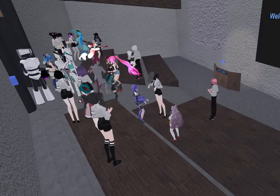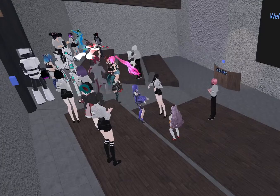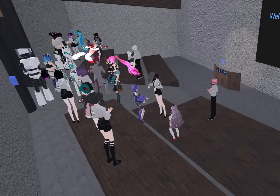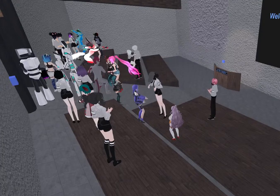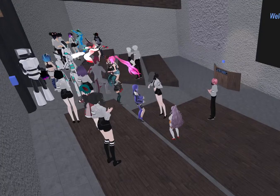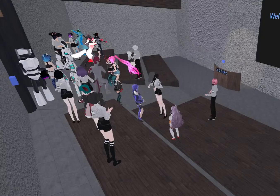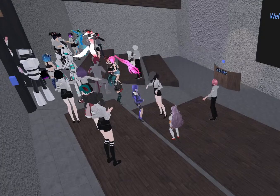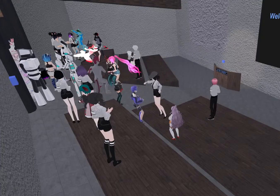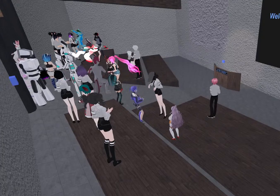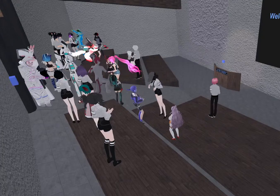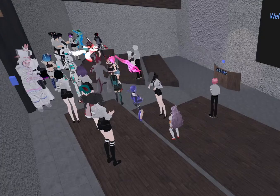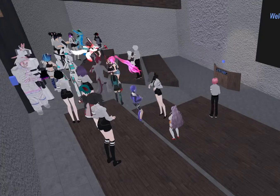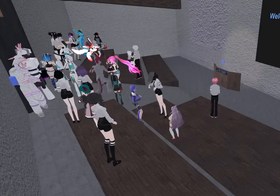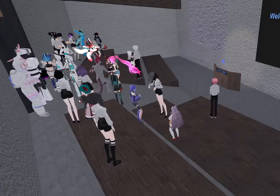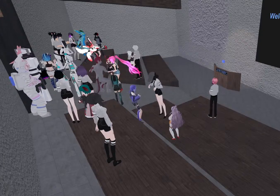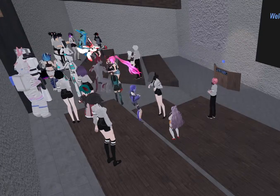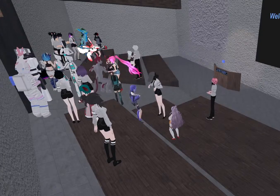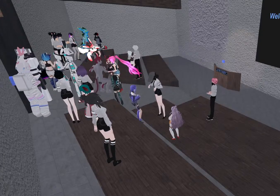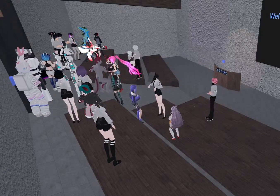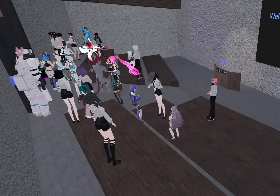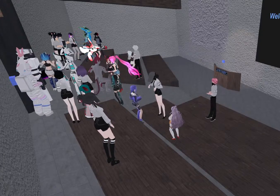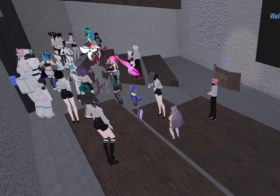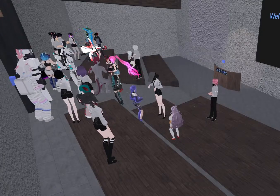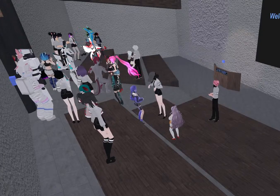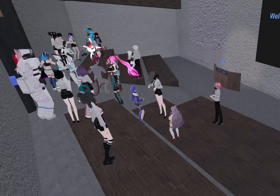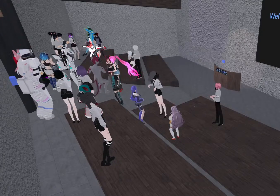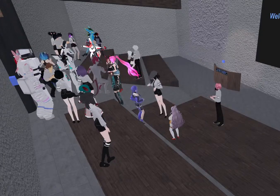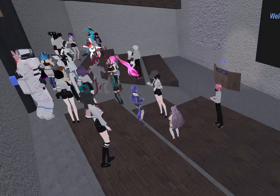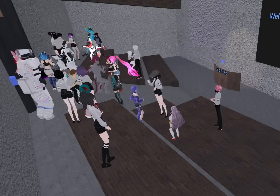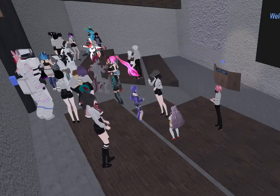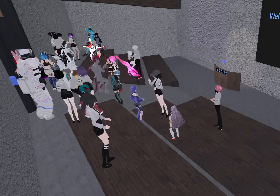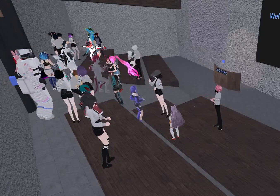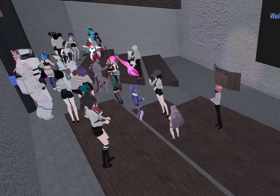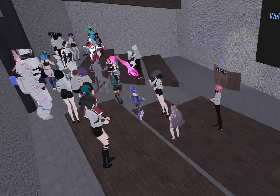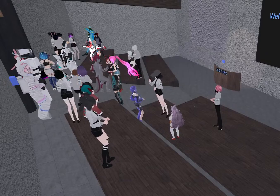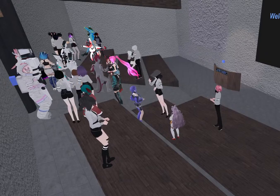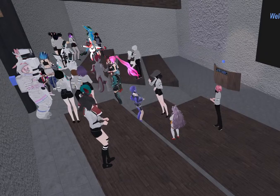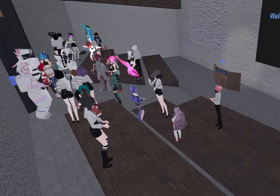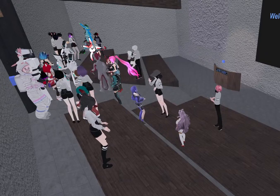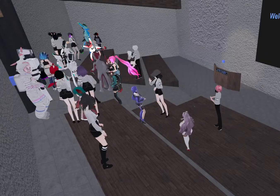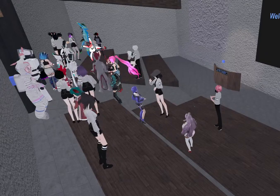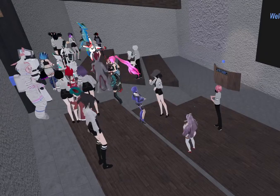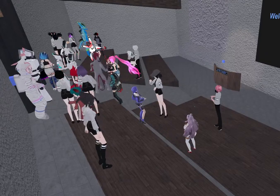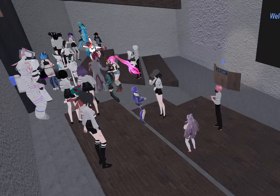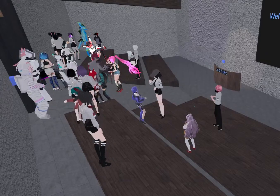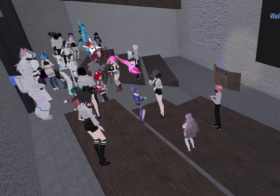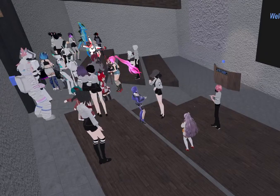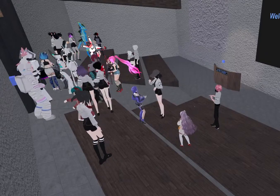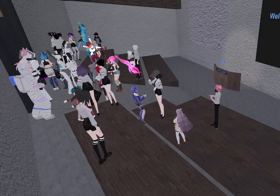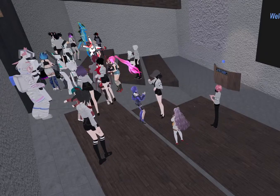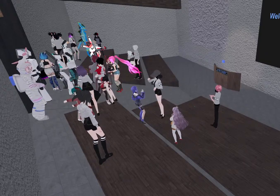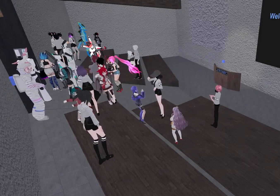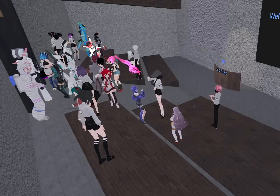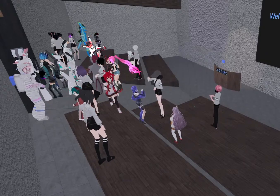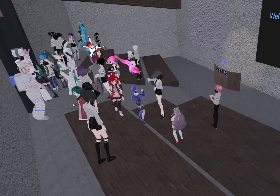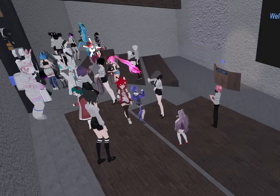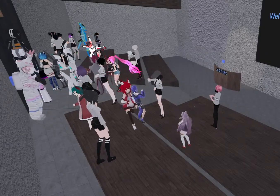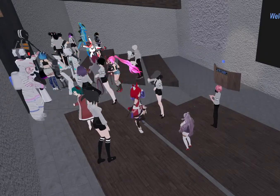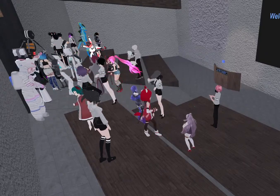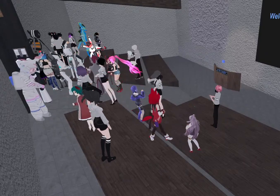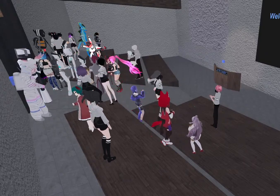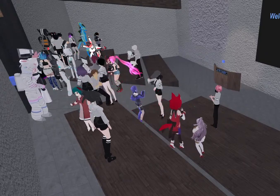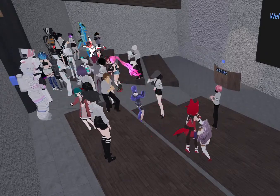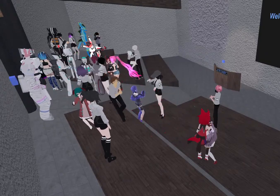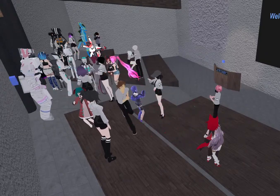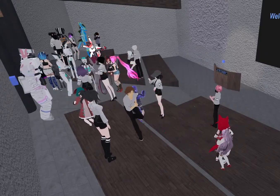like 20 of us, and I took a photo. It was hectic in there. It was really Yeah. bad. Okay, I'm